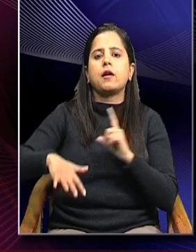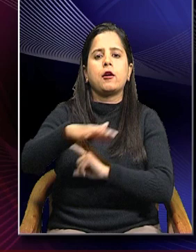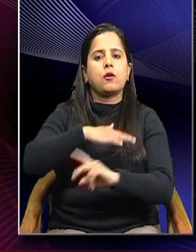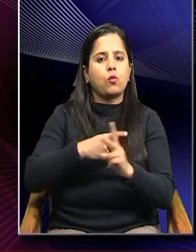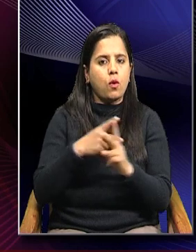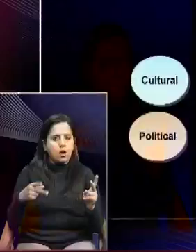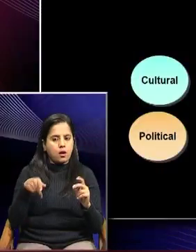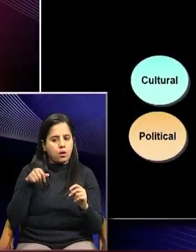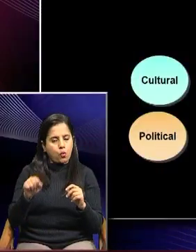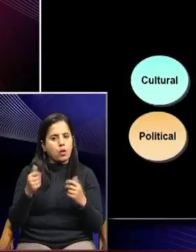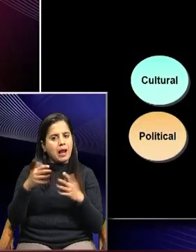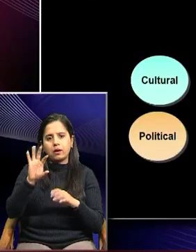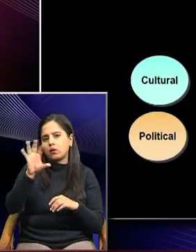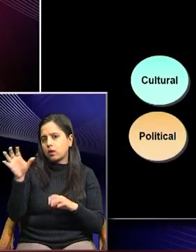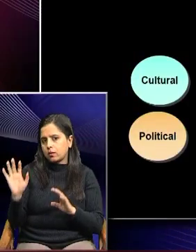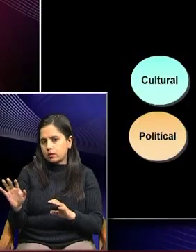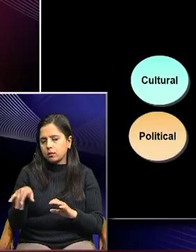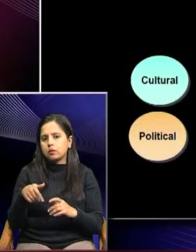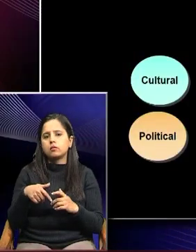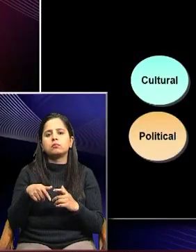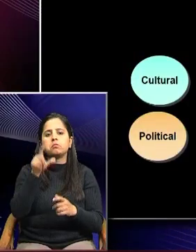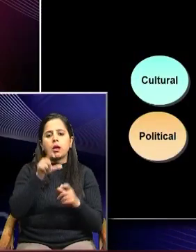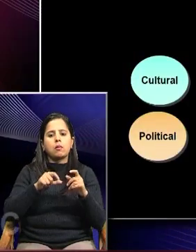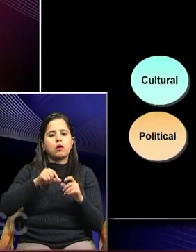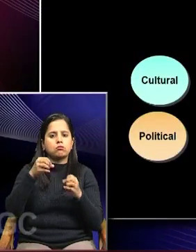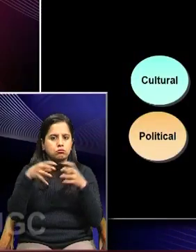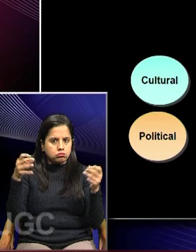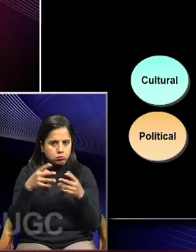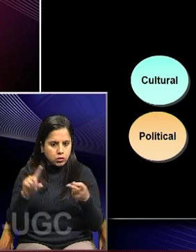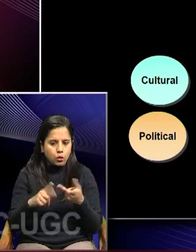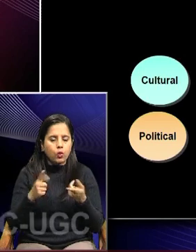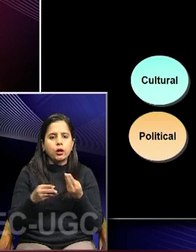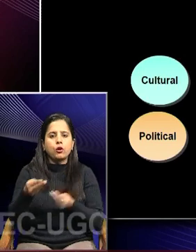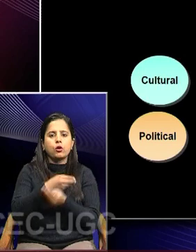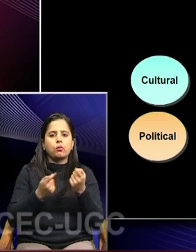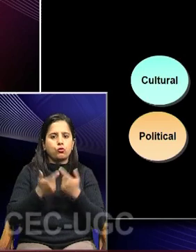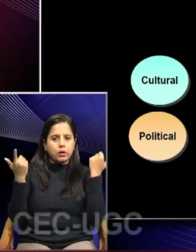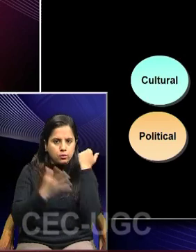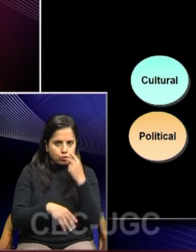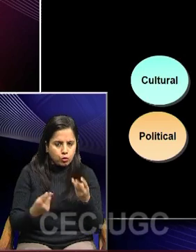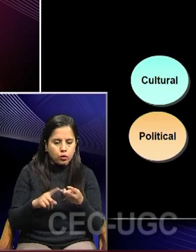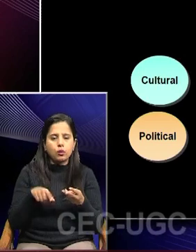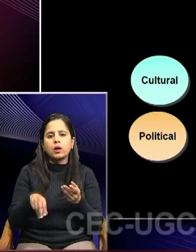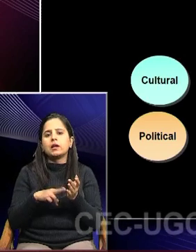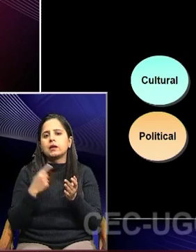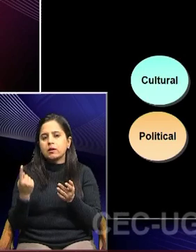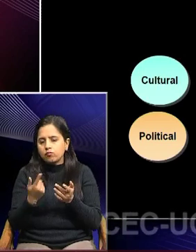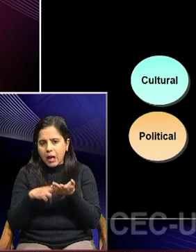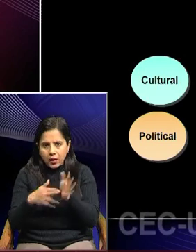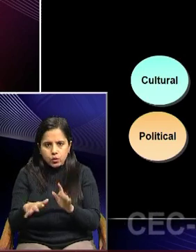a particular nation. It can be a demographic environment, it can be economic, natural, technological, political, legal and